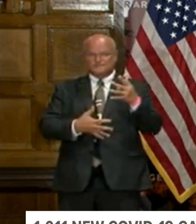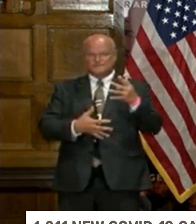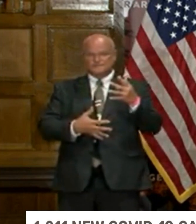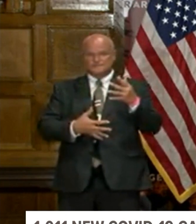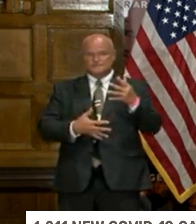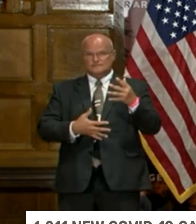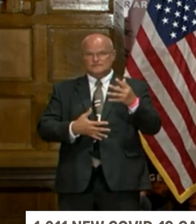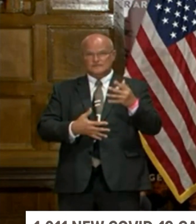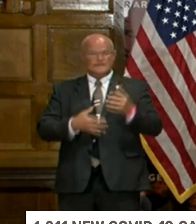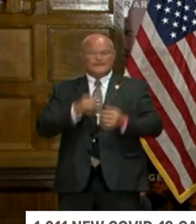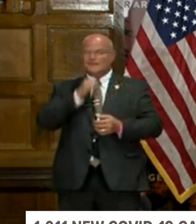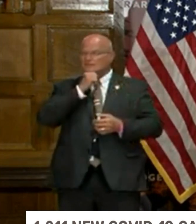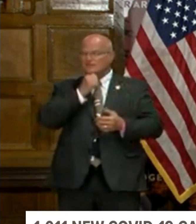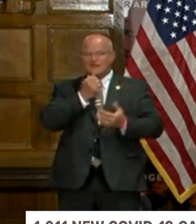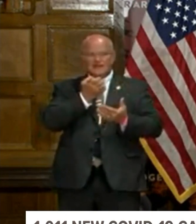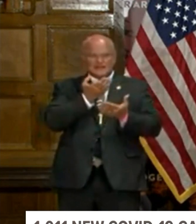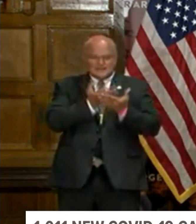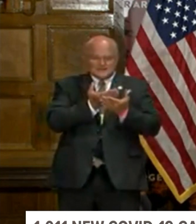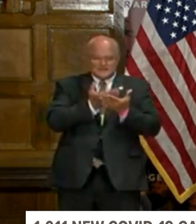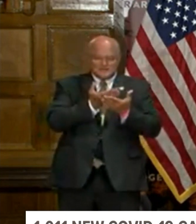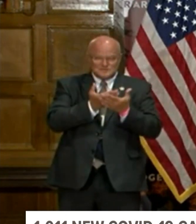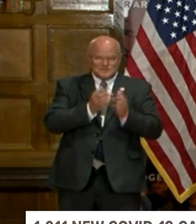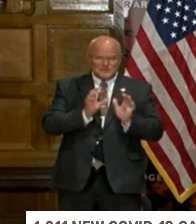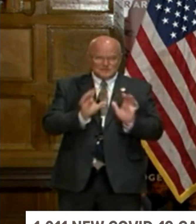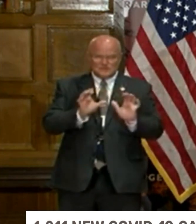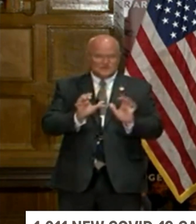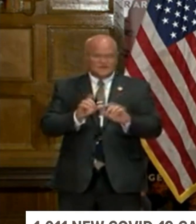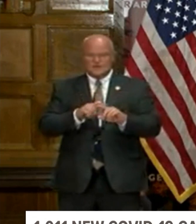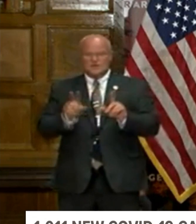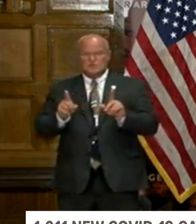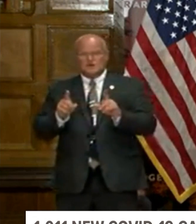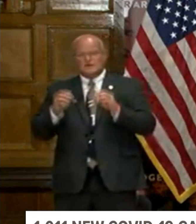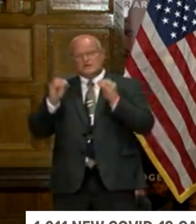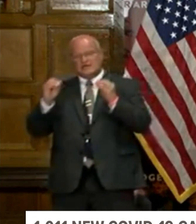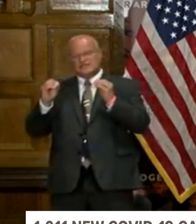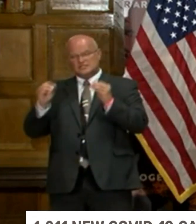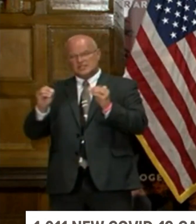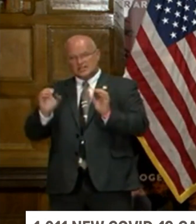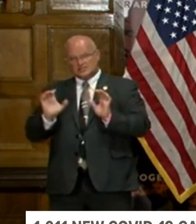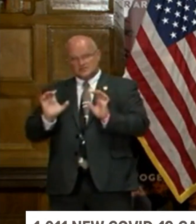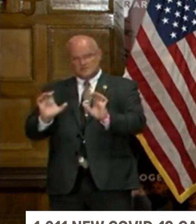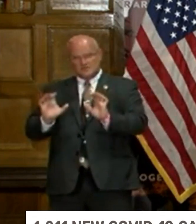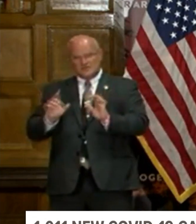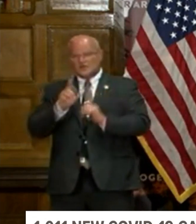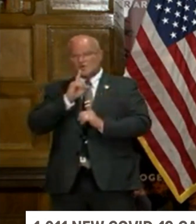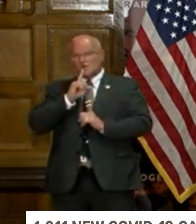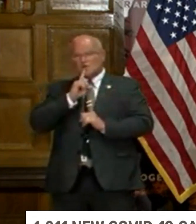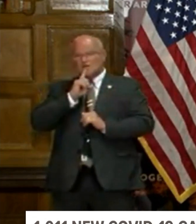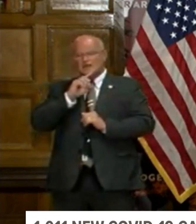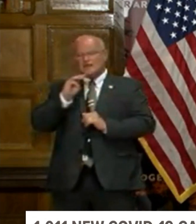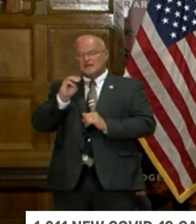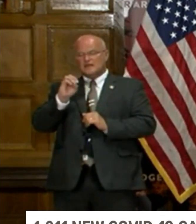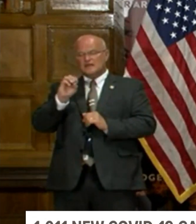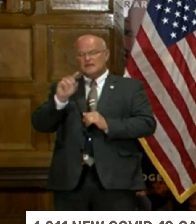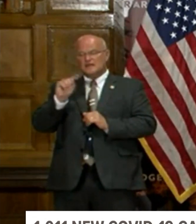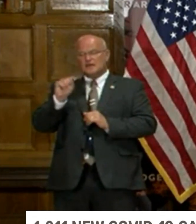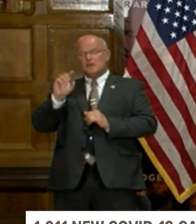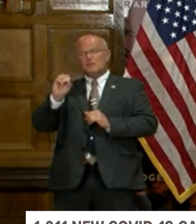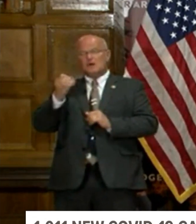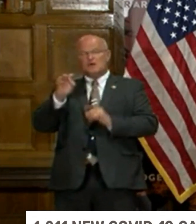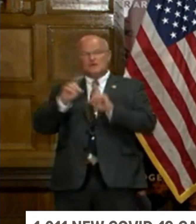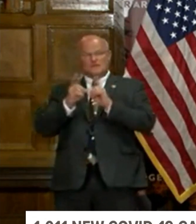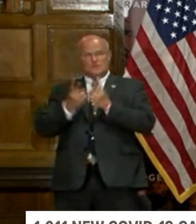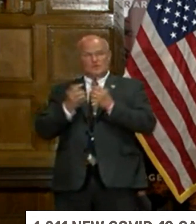not economic driven, they're education driven and children focused, which is really the motto of our Department